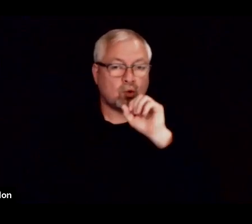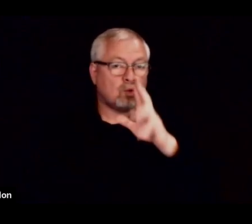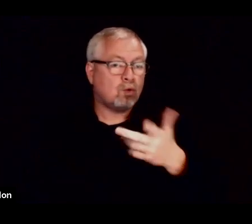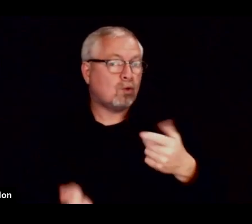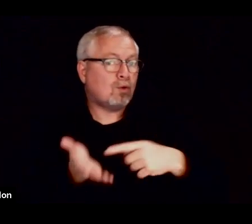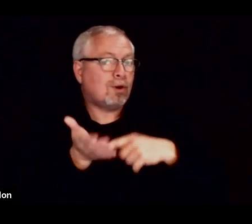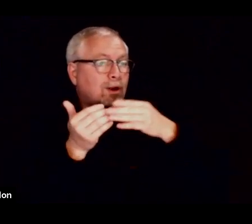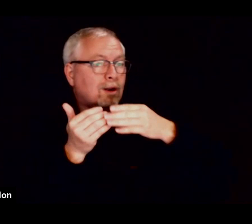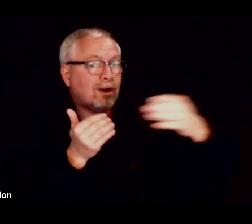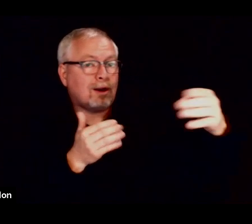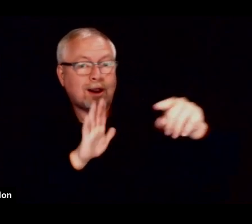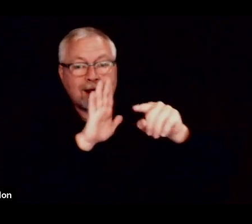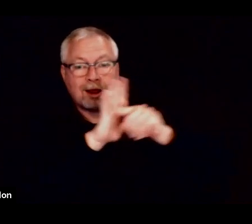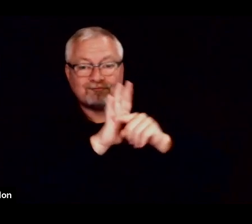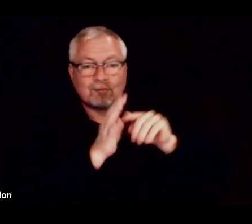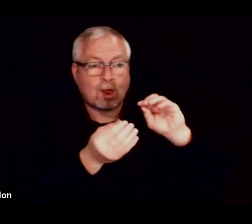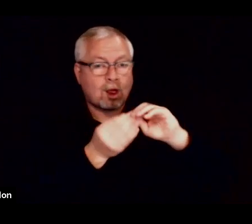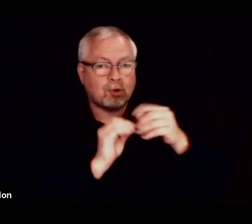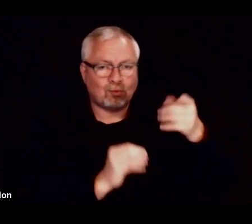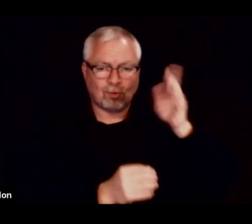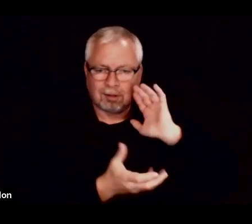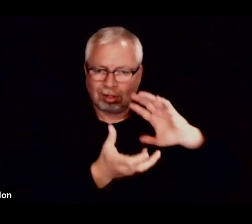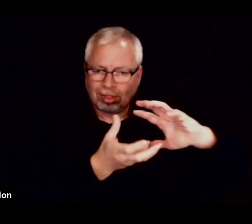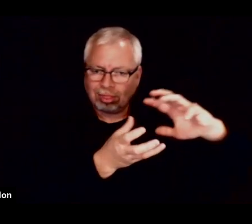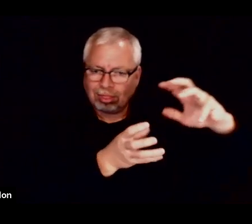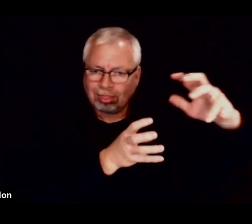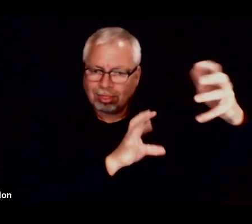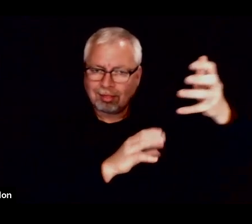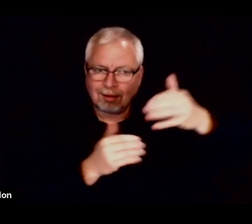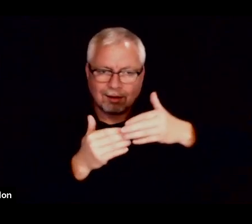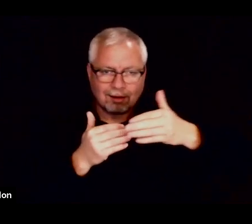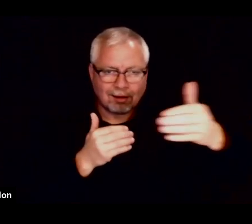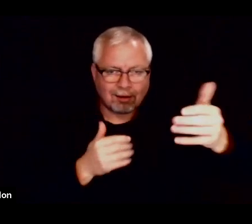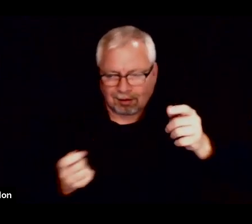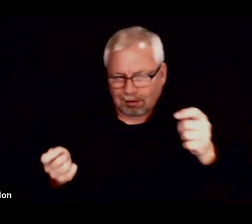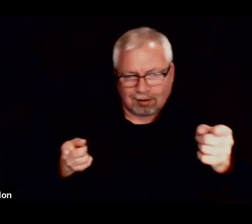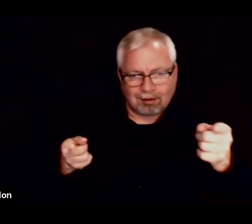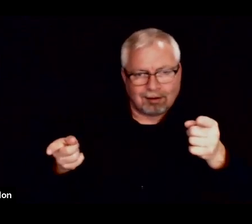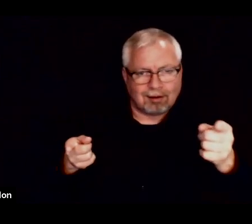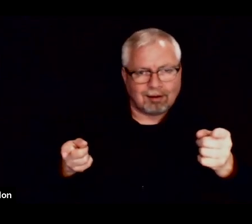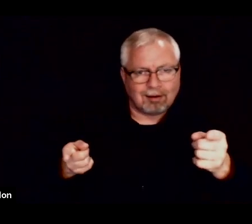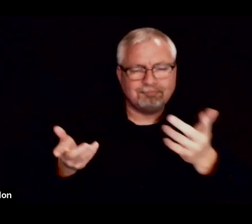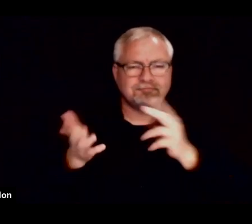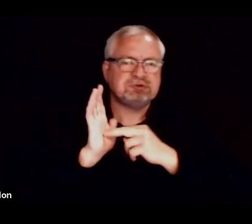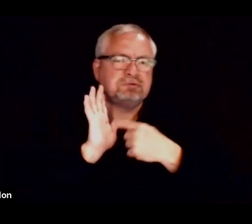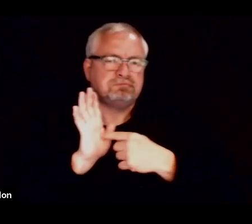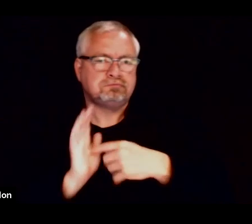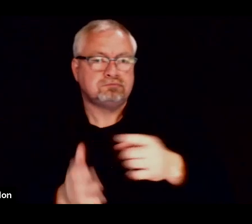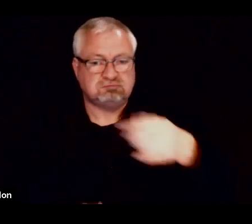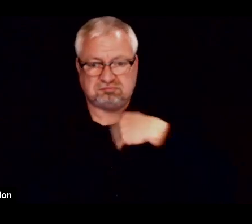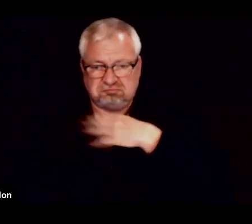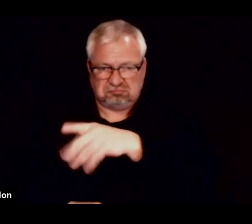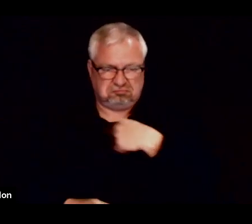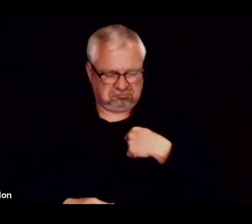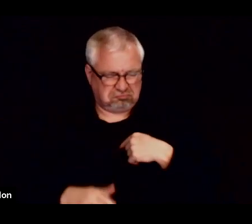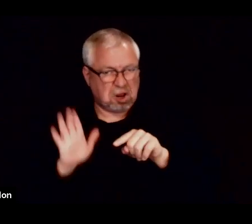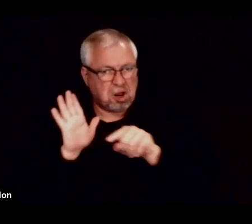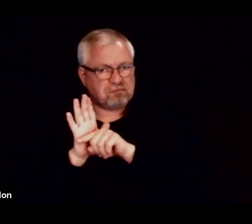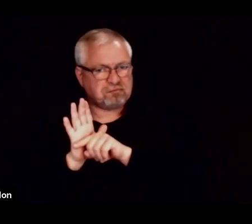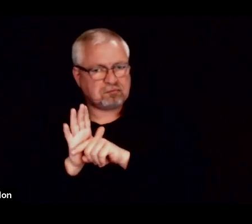can drop. And so someone could be told have a result that they're negative when they're not truly